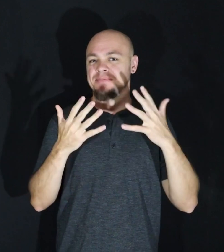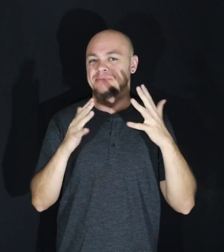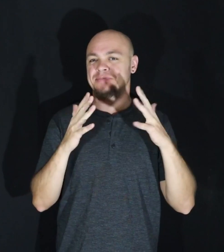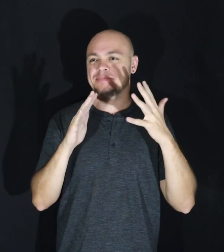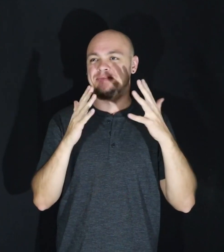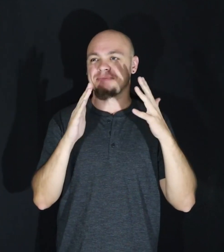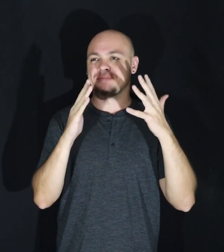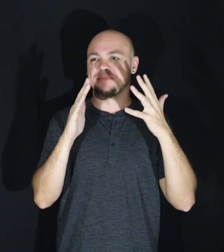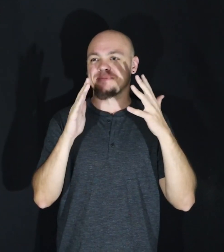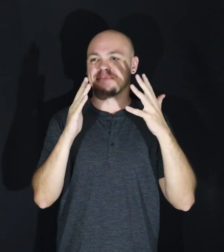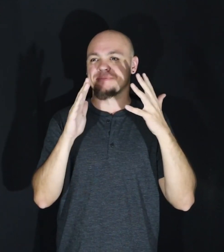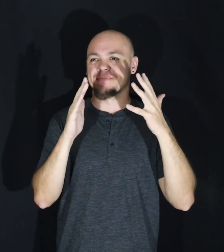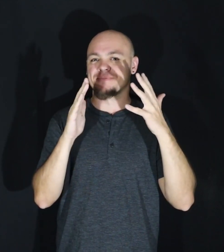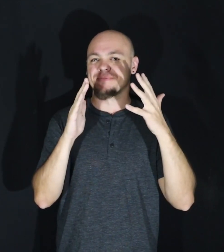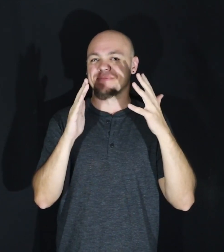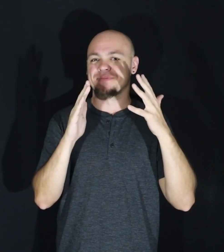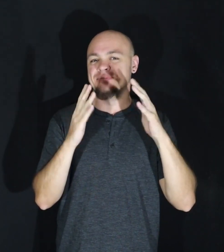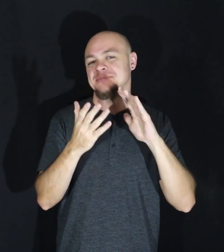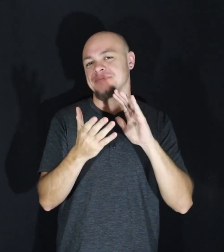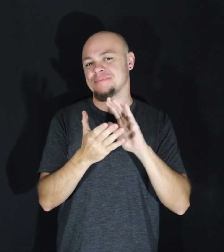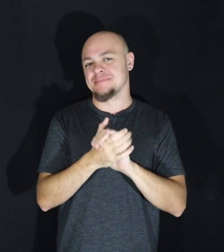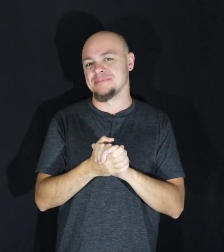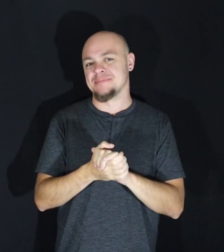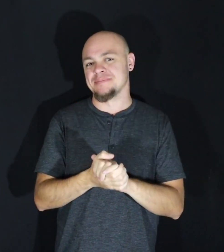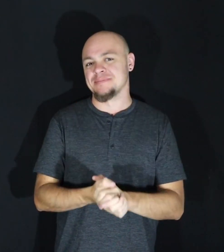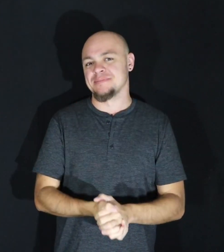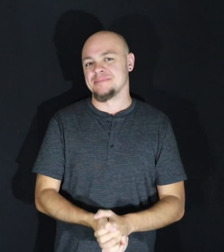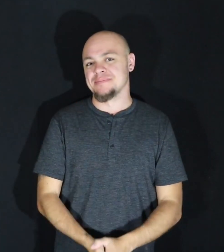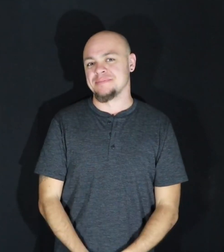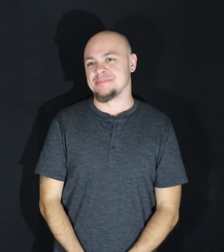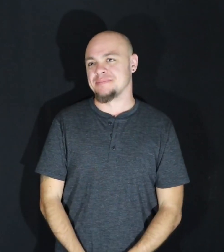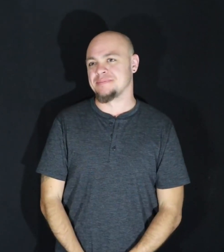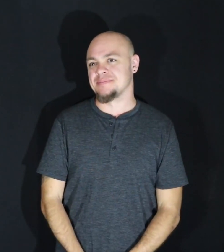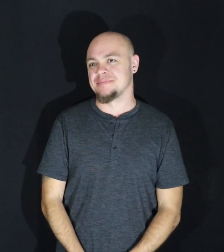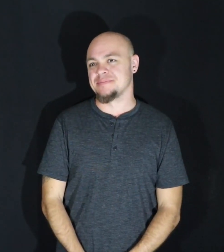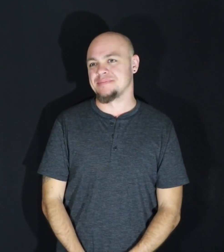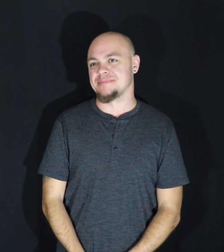You take a bow? You take a bow?